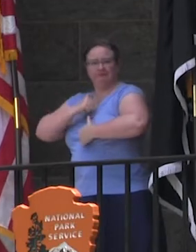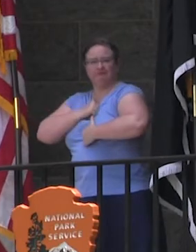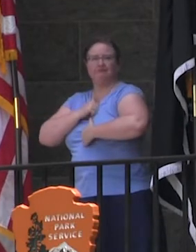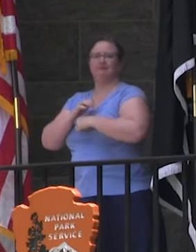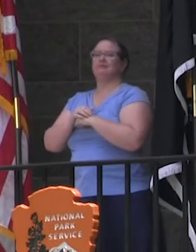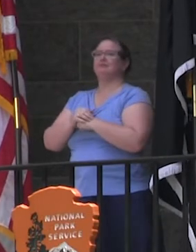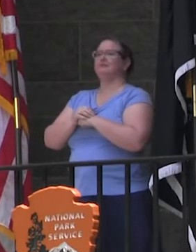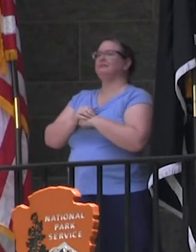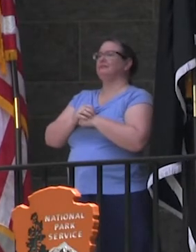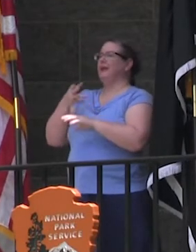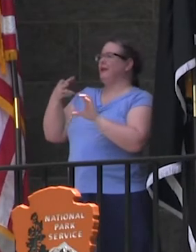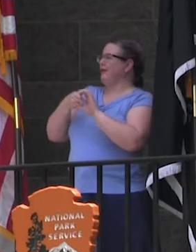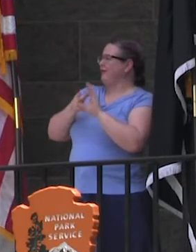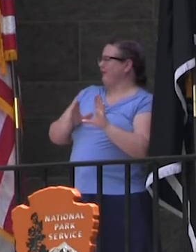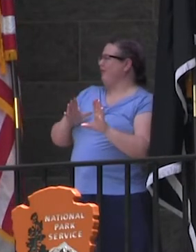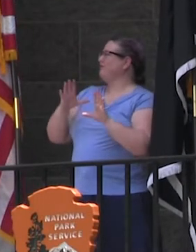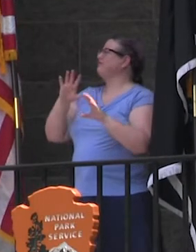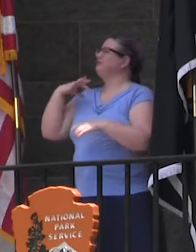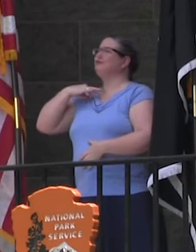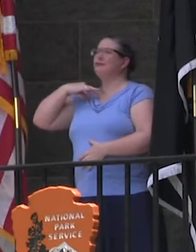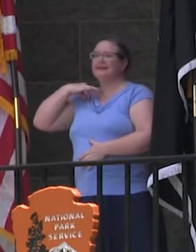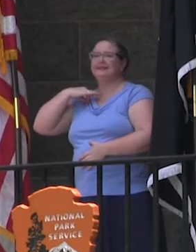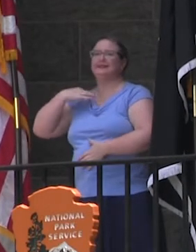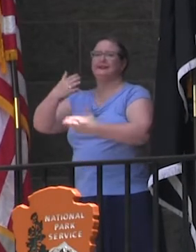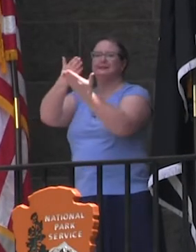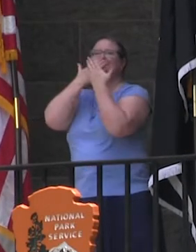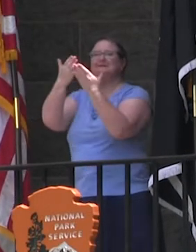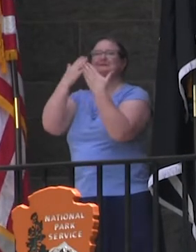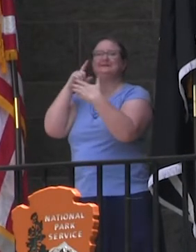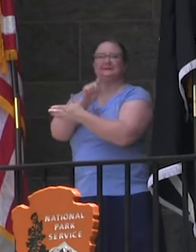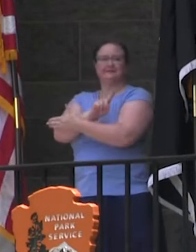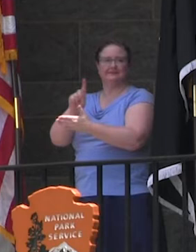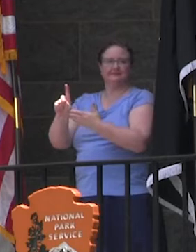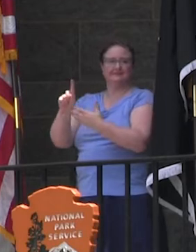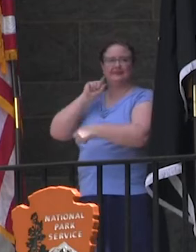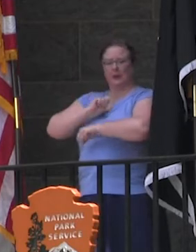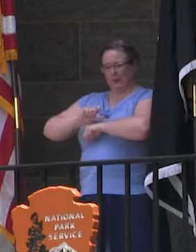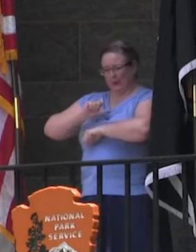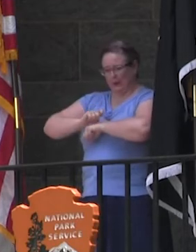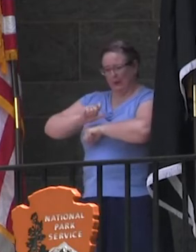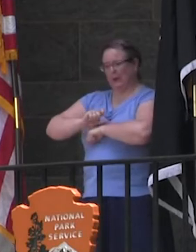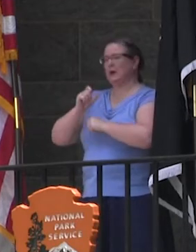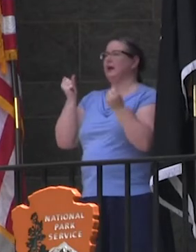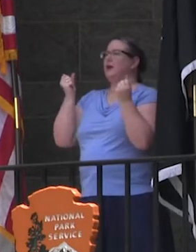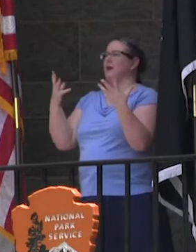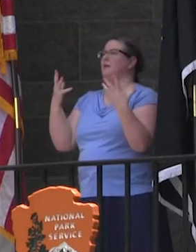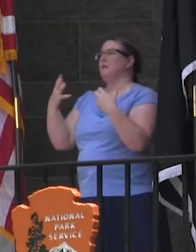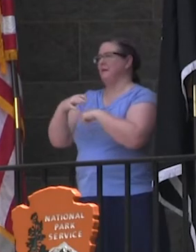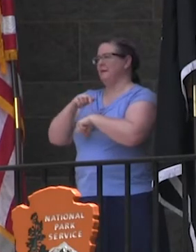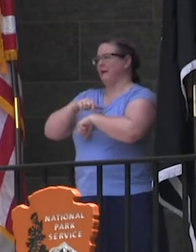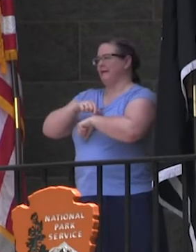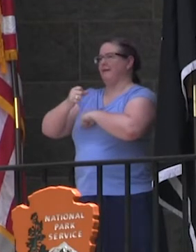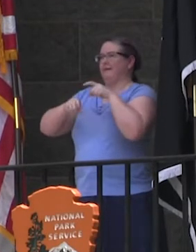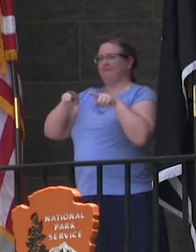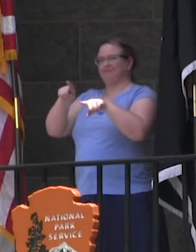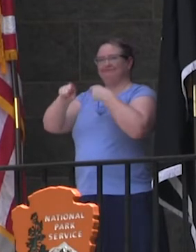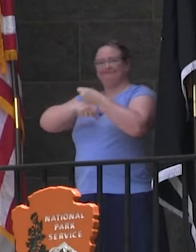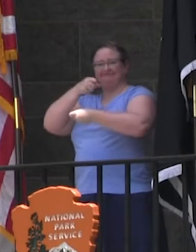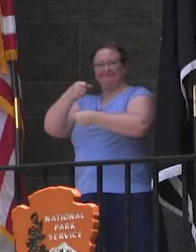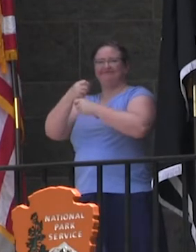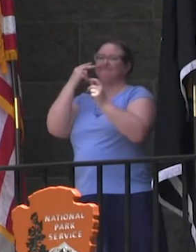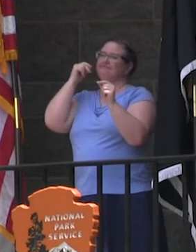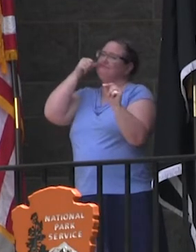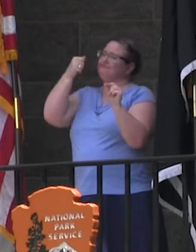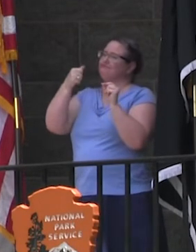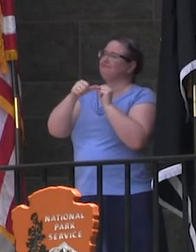and volunteers. Thank you to all who've come this week and many times during the year to